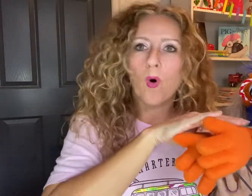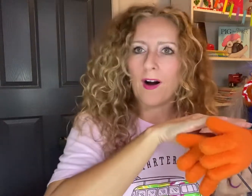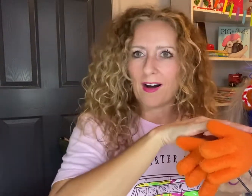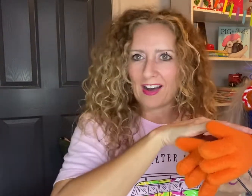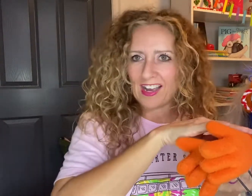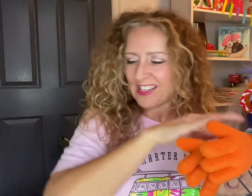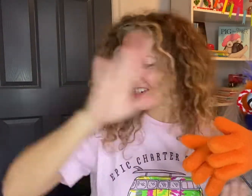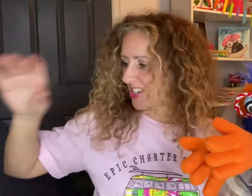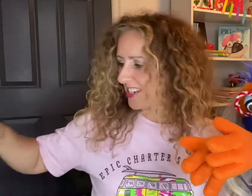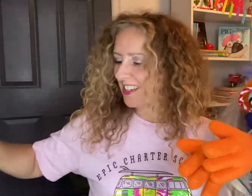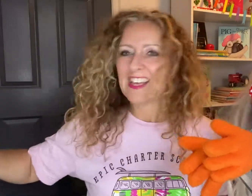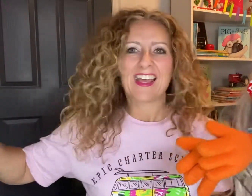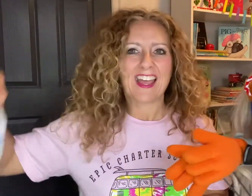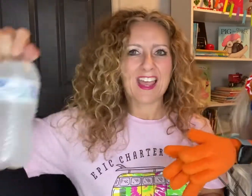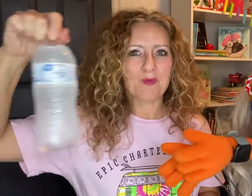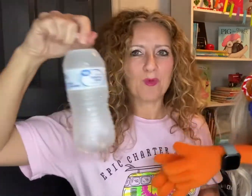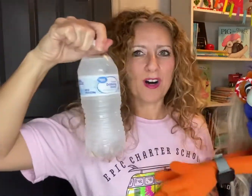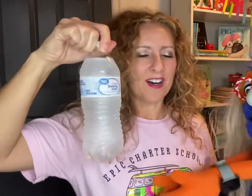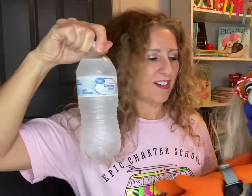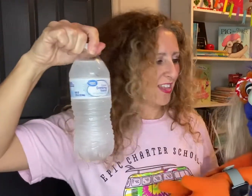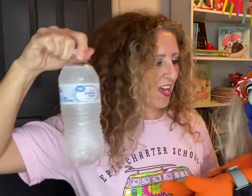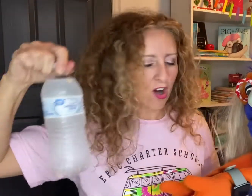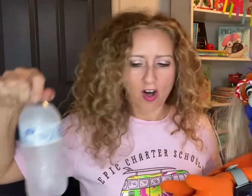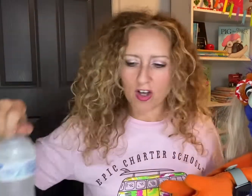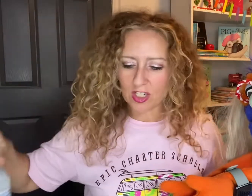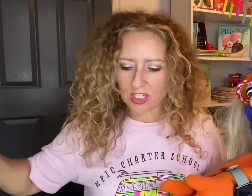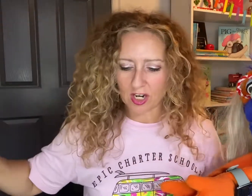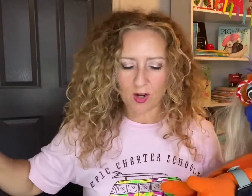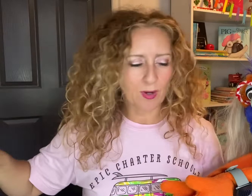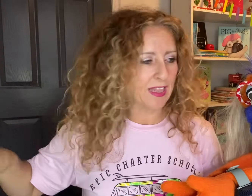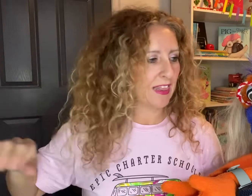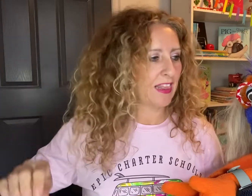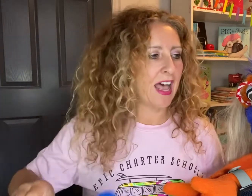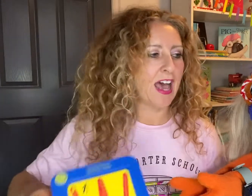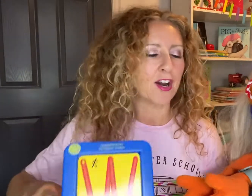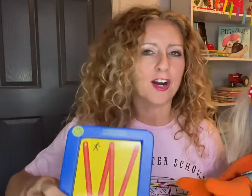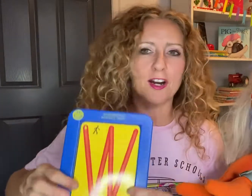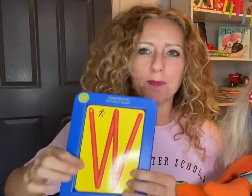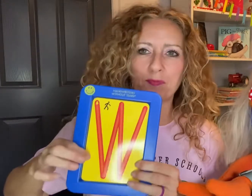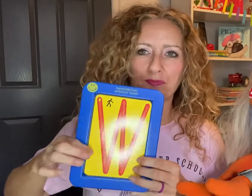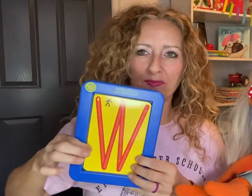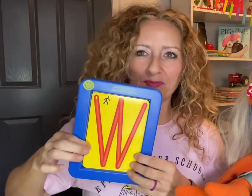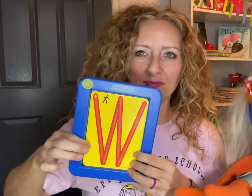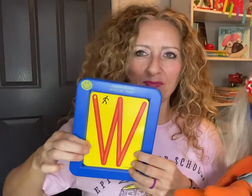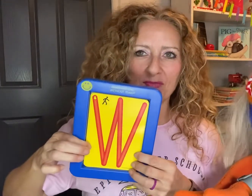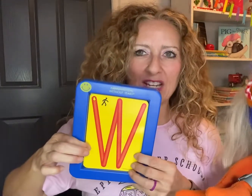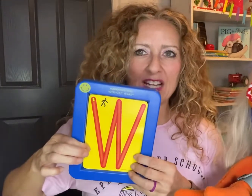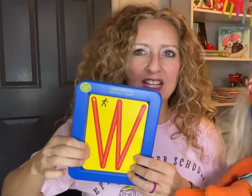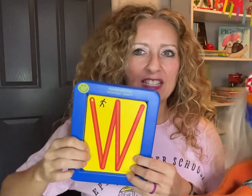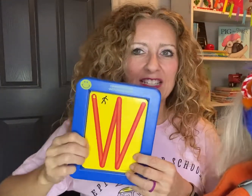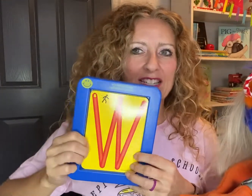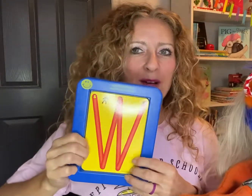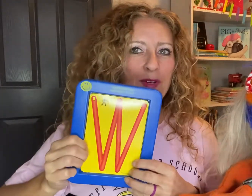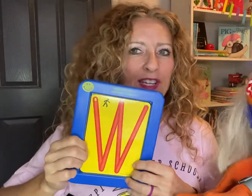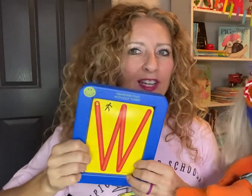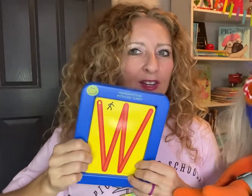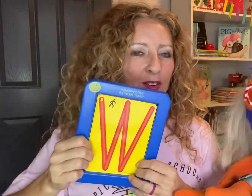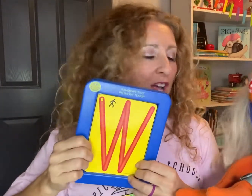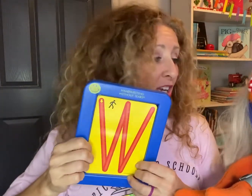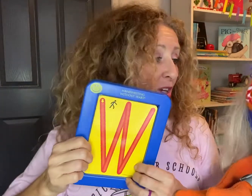Watch. Watch. And water. They all start with letter W. Yeah. You know